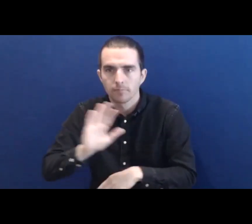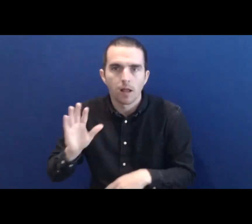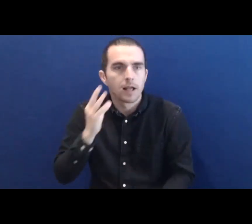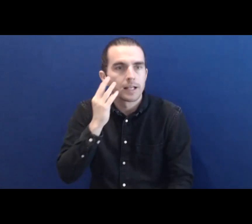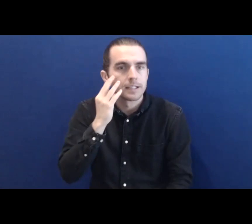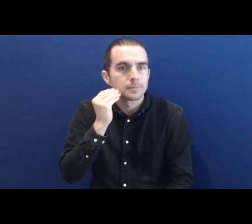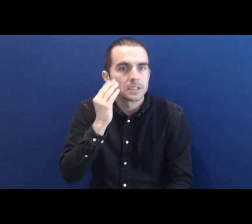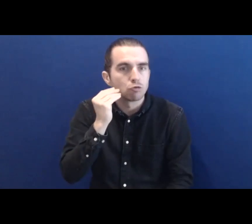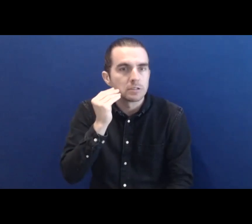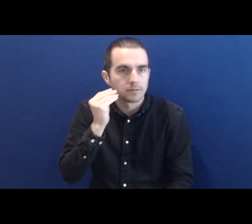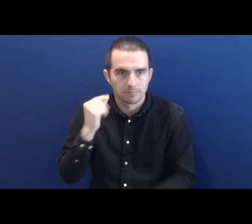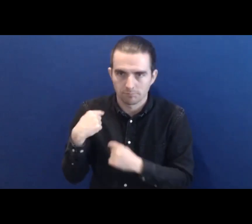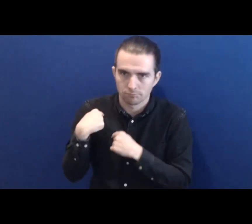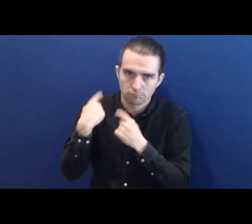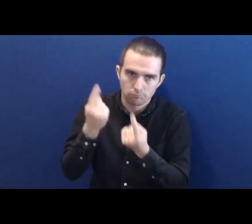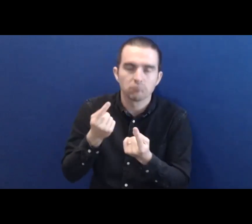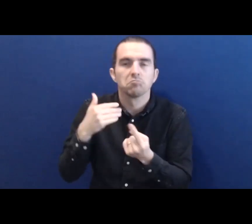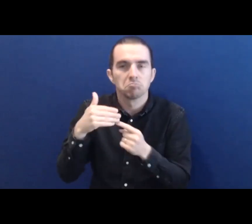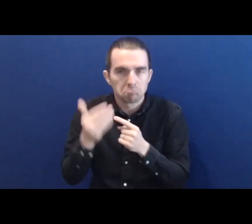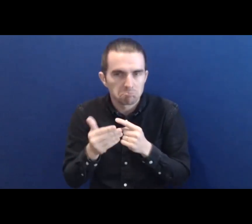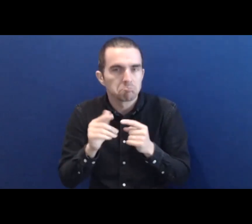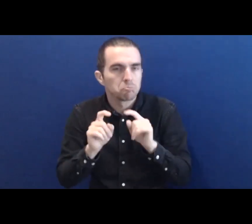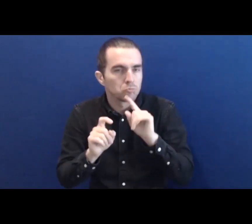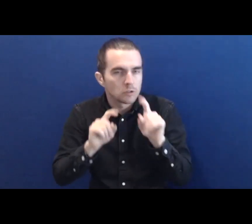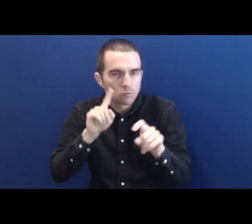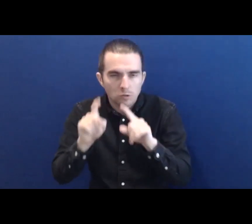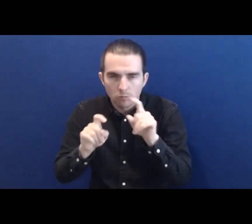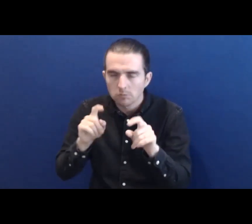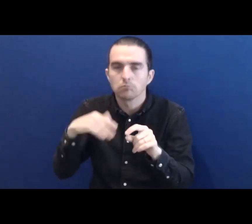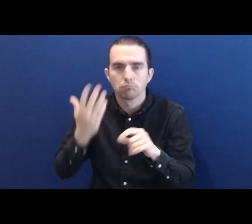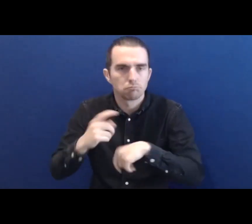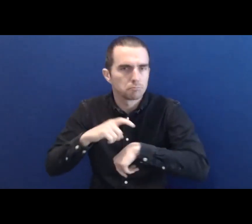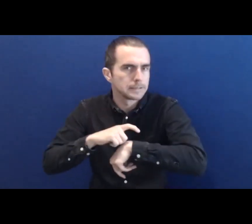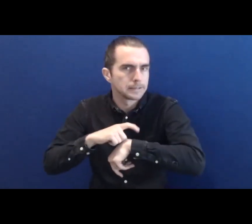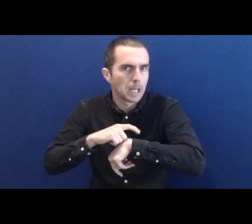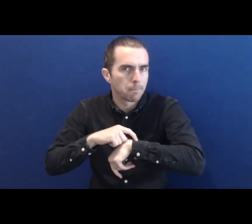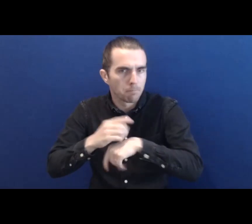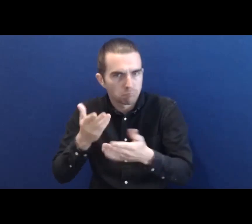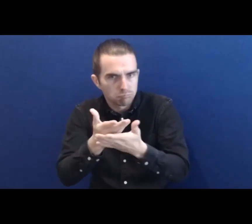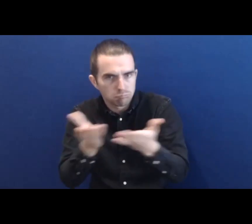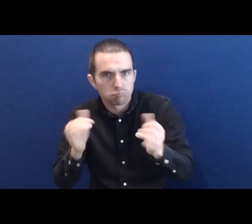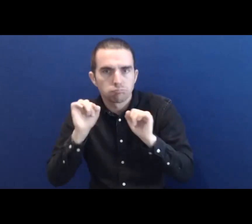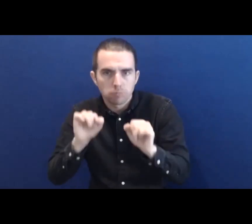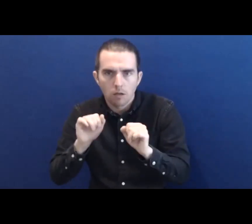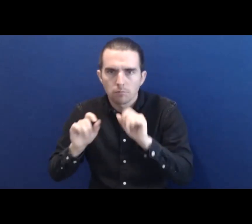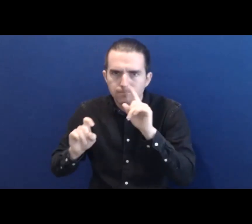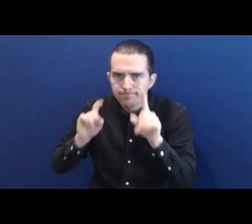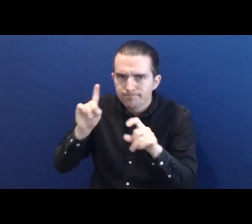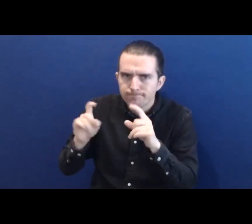after that, there will be space for you to interact with our speakers and with each other,